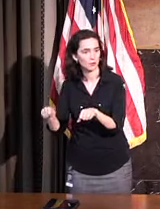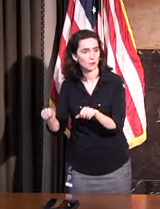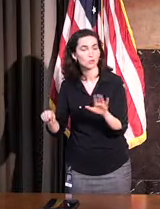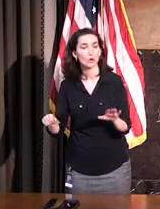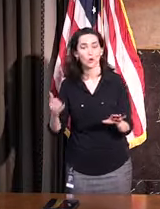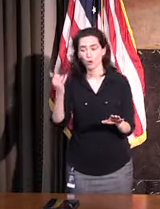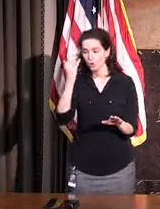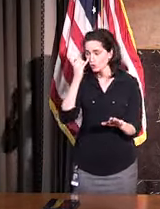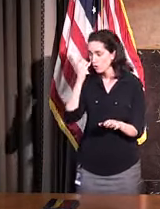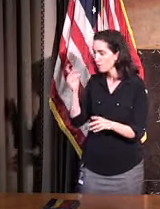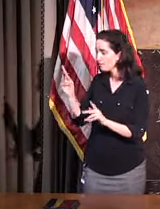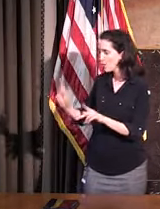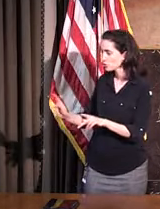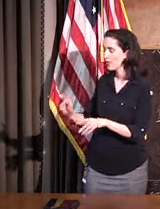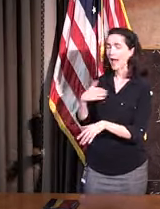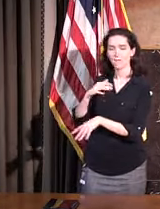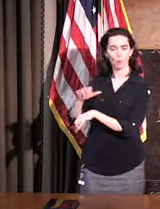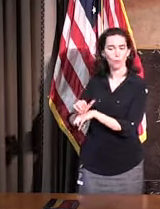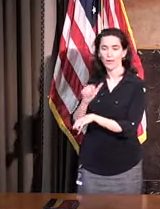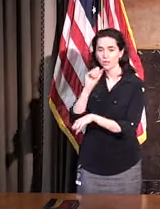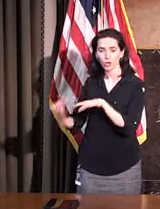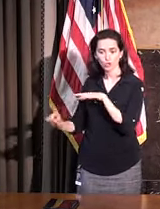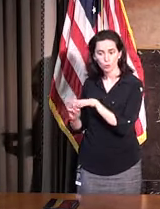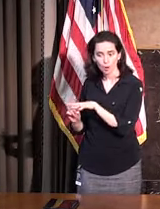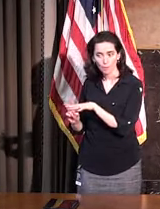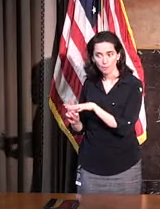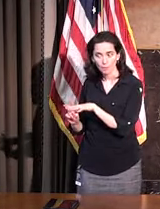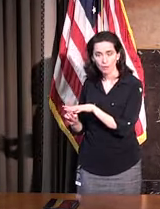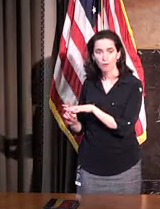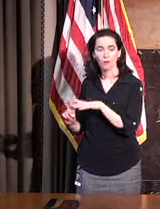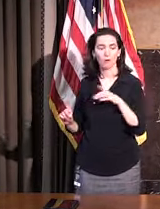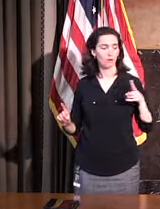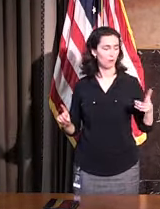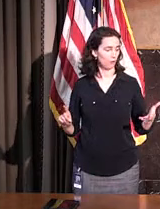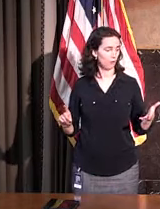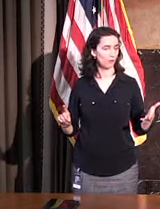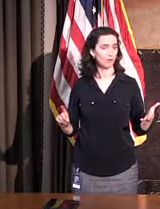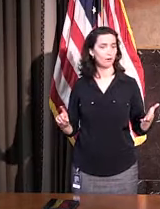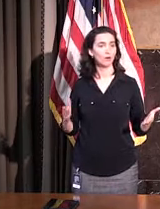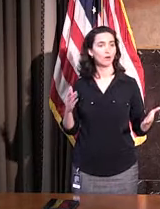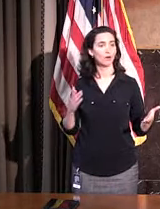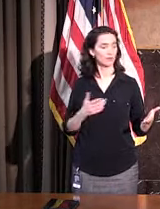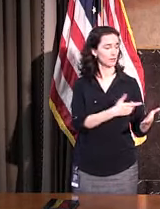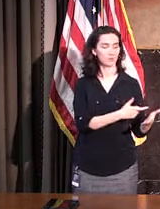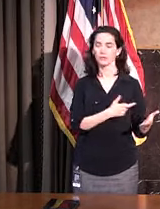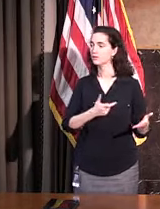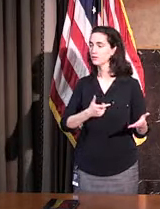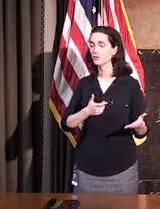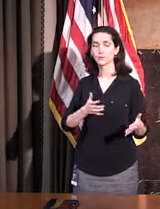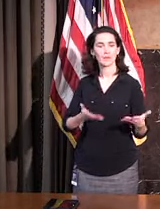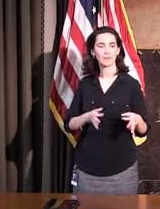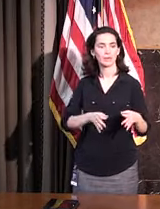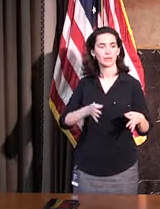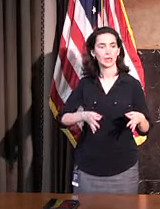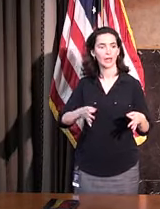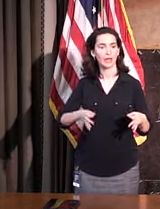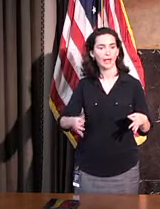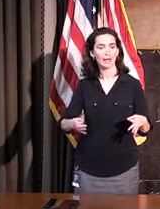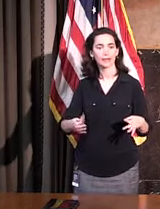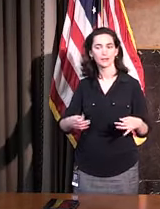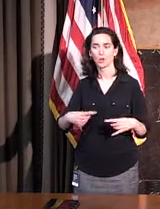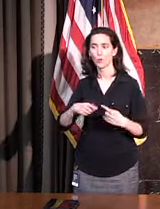an appointment isn't kept, then perhaps there's a delay in putting that dose into somebody else's arm.